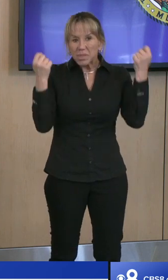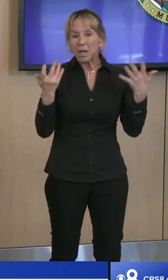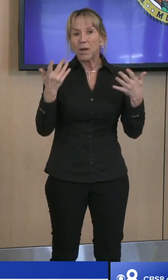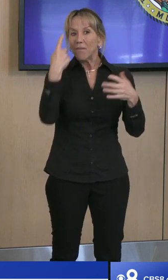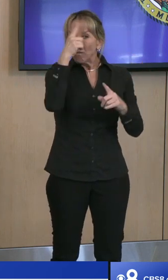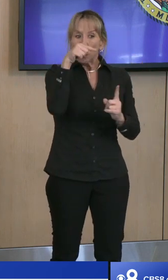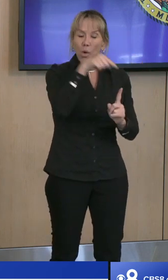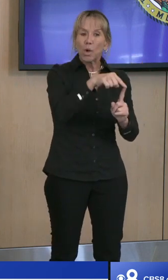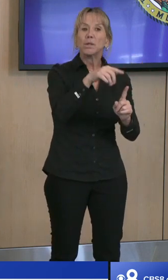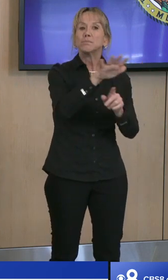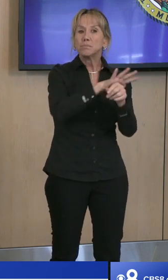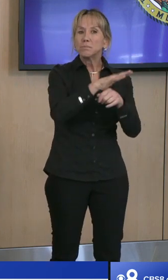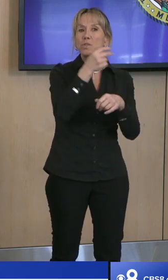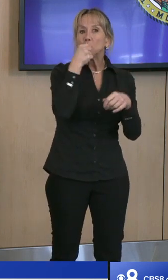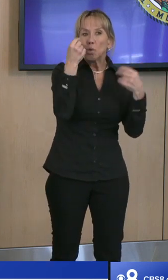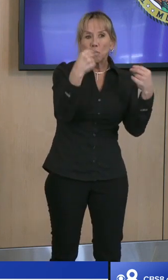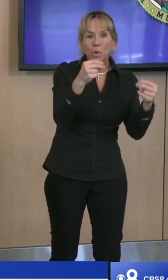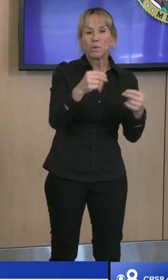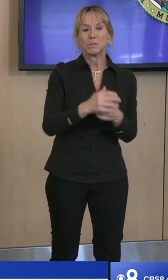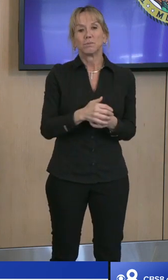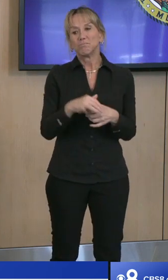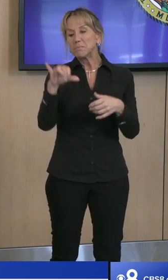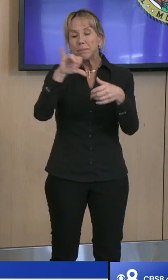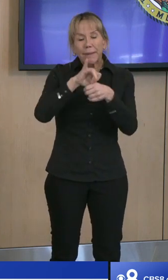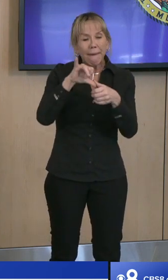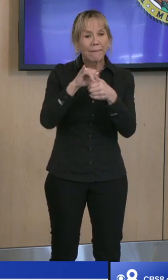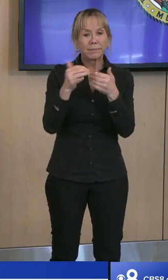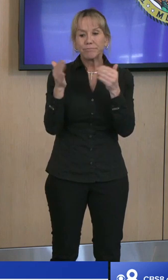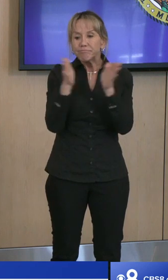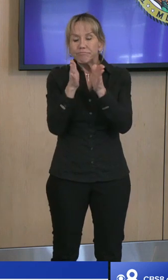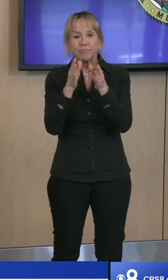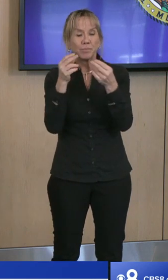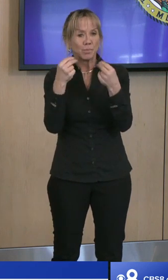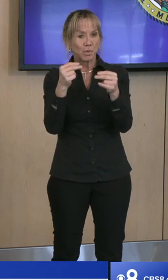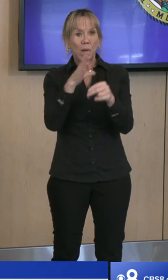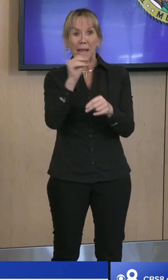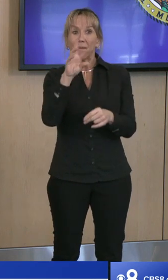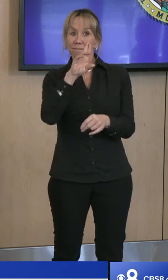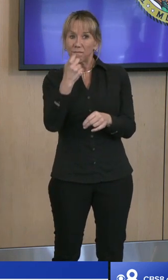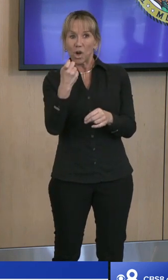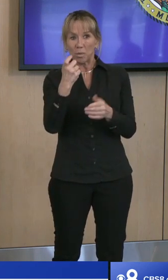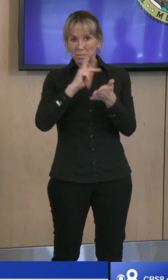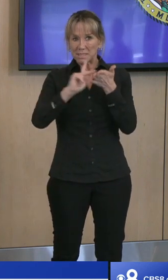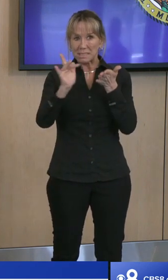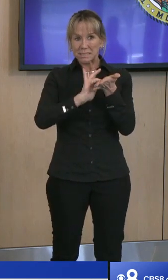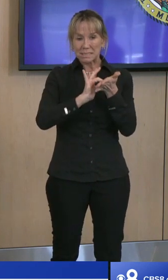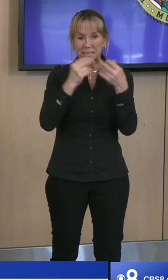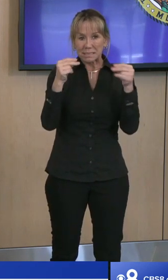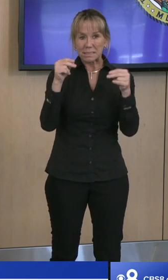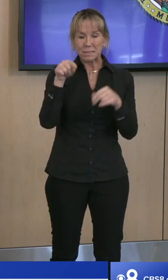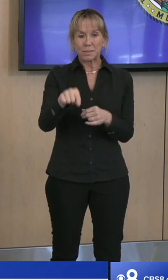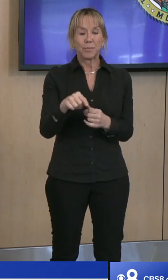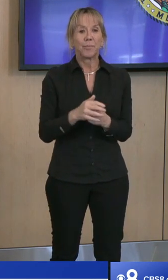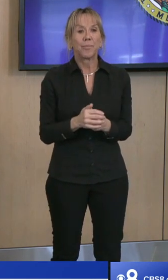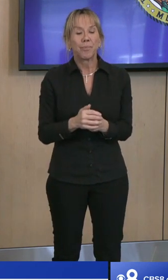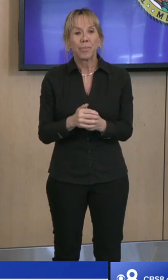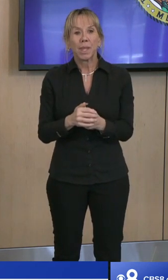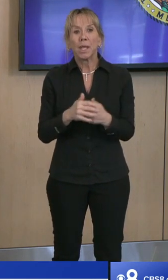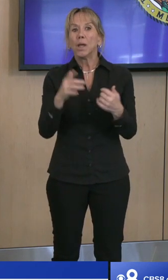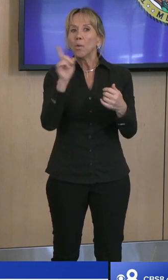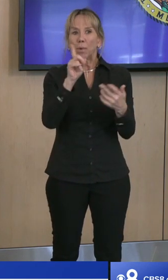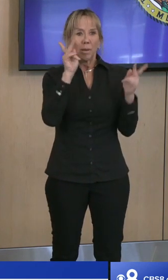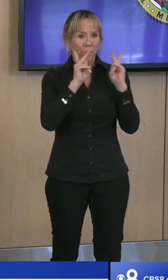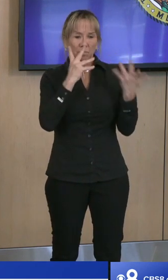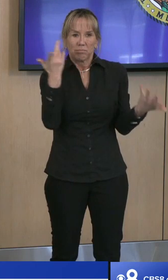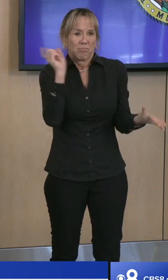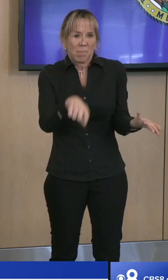grocery stores, gas stations, convenience stores, and pharmacies, where people have to go to